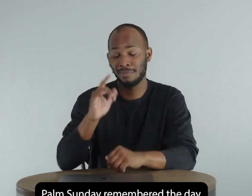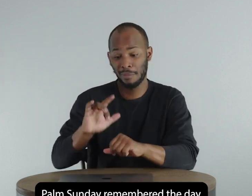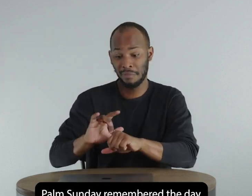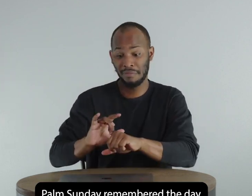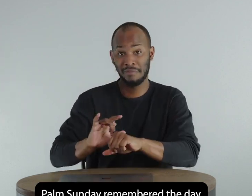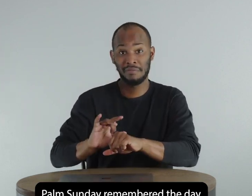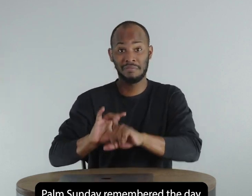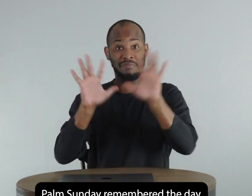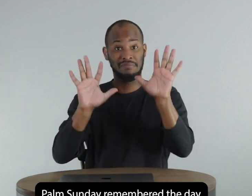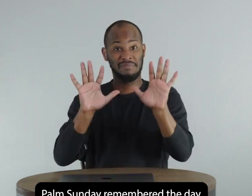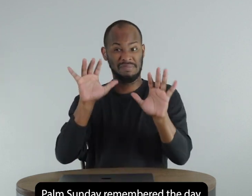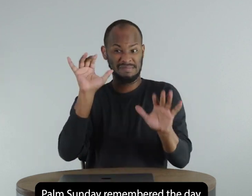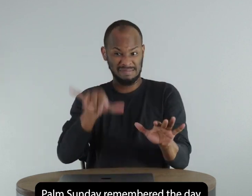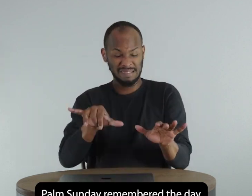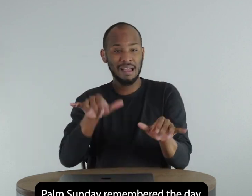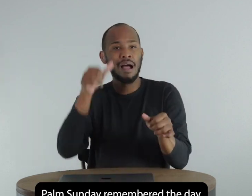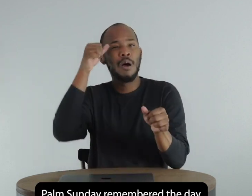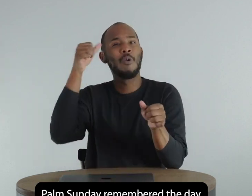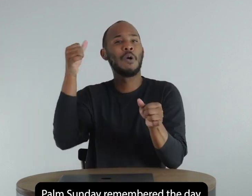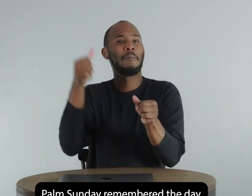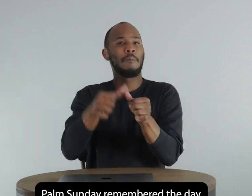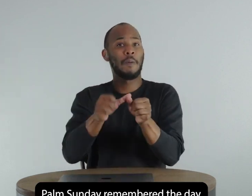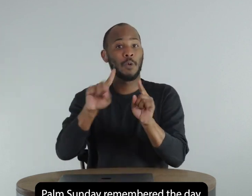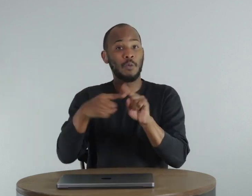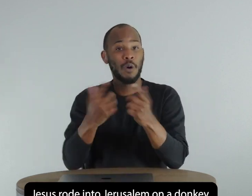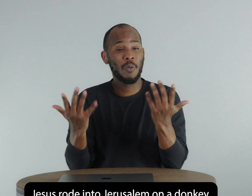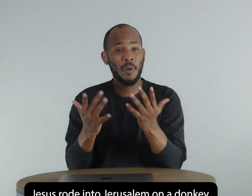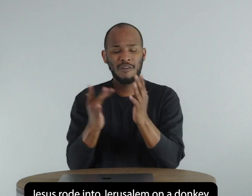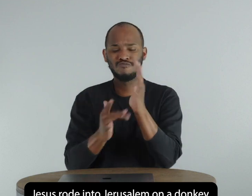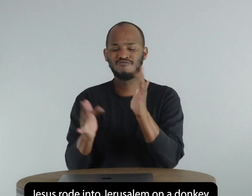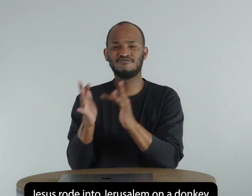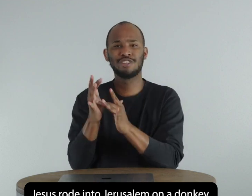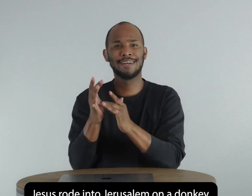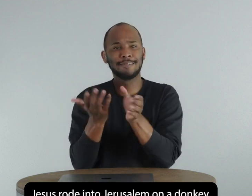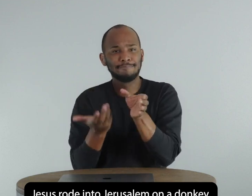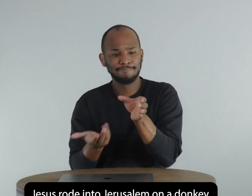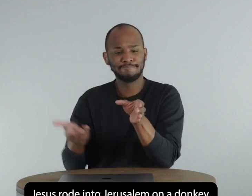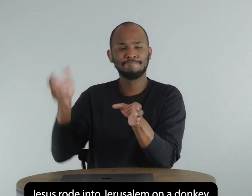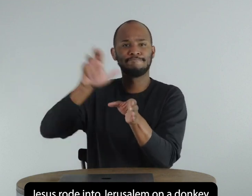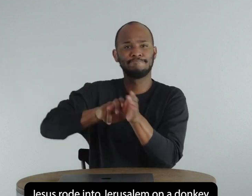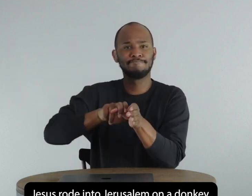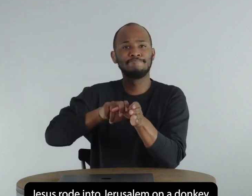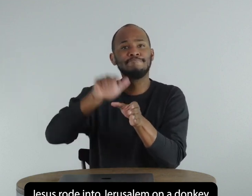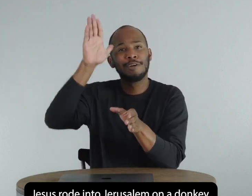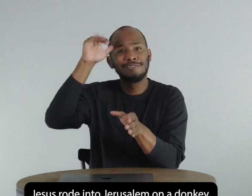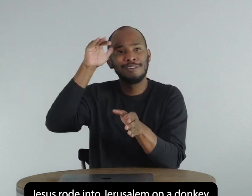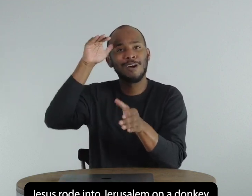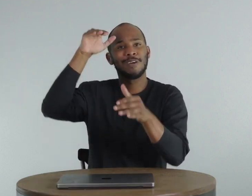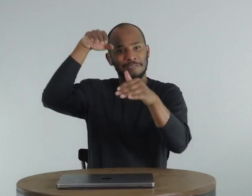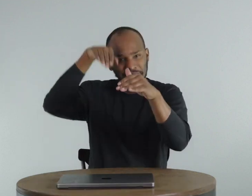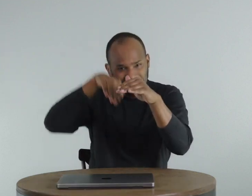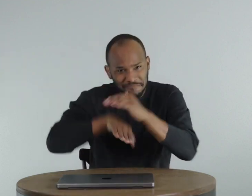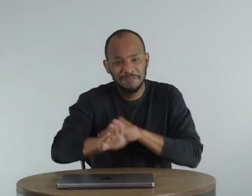Palm Sunday. Remember the day Jesus rode into Jerusalem on a donkey.